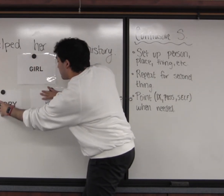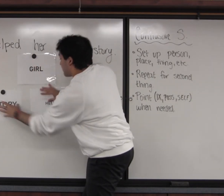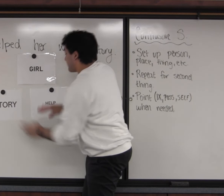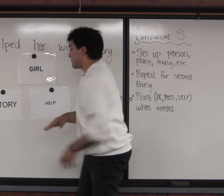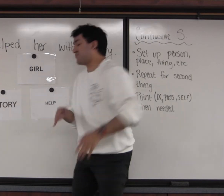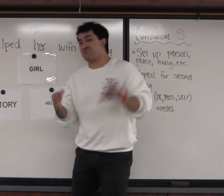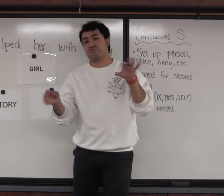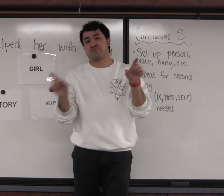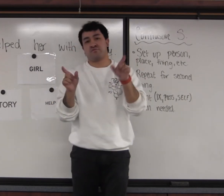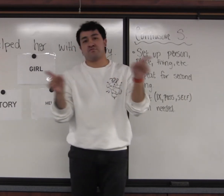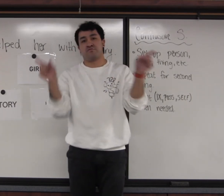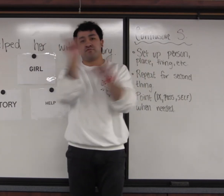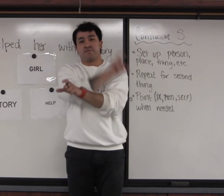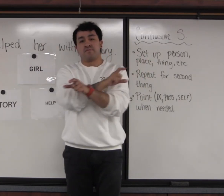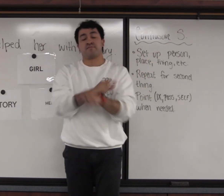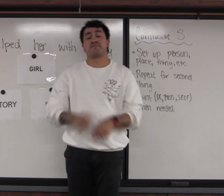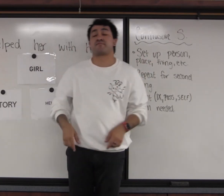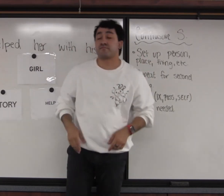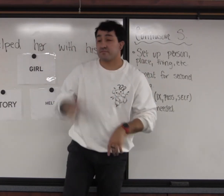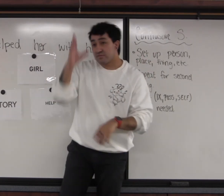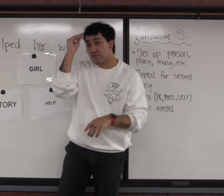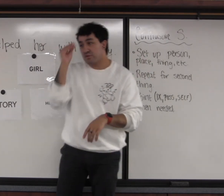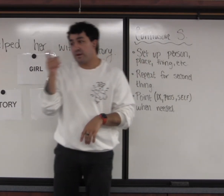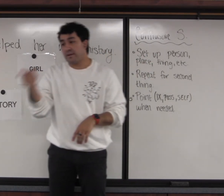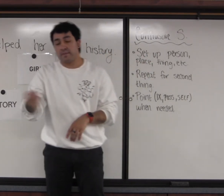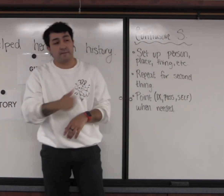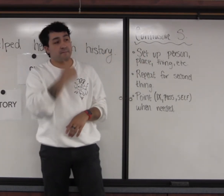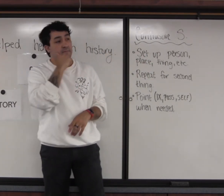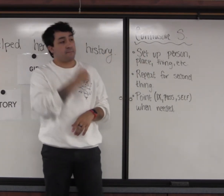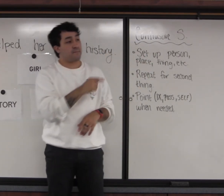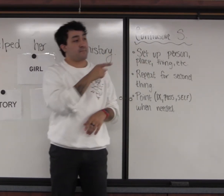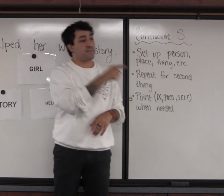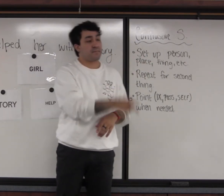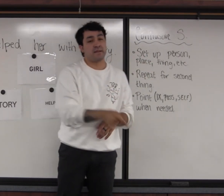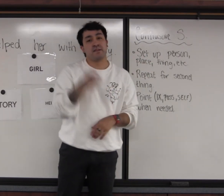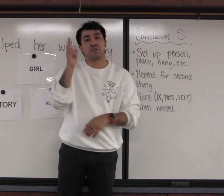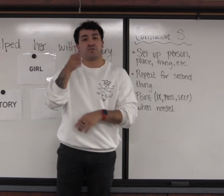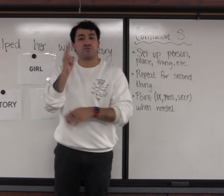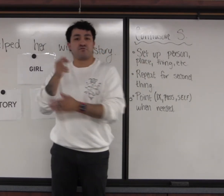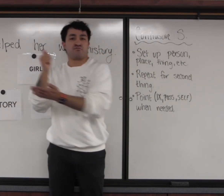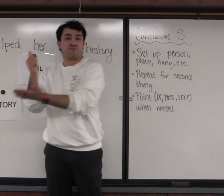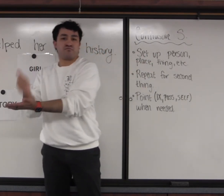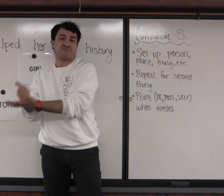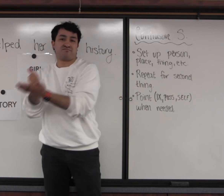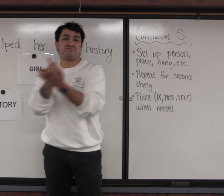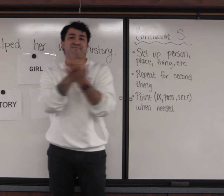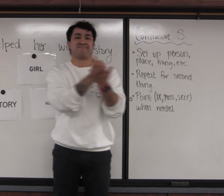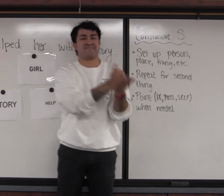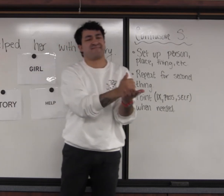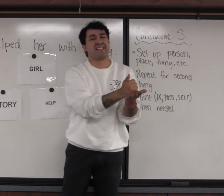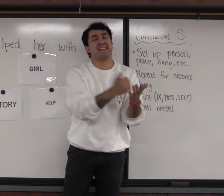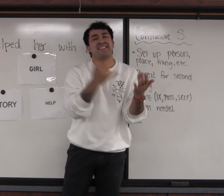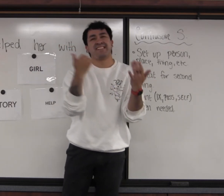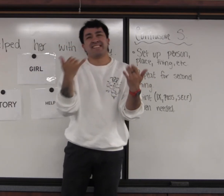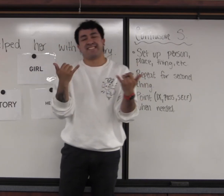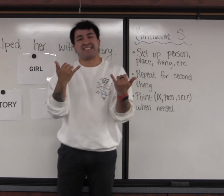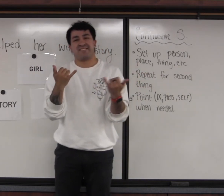actually probably should be history. All right, the history, the topic, the main point of the sentence. So history, he helped